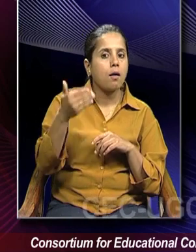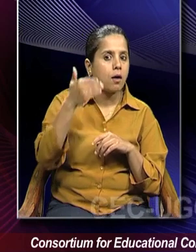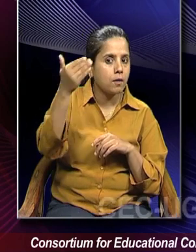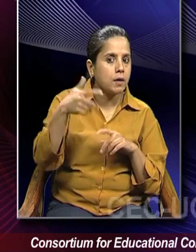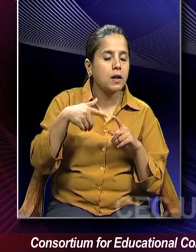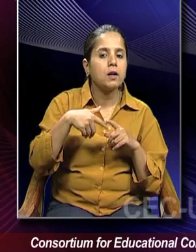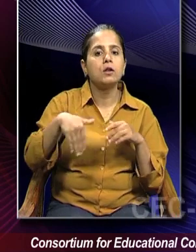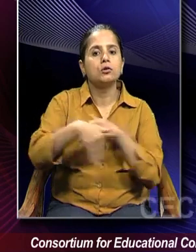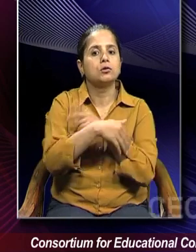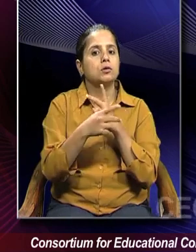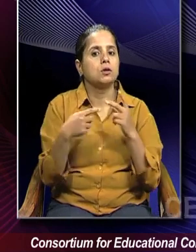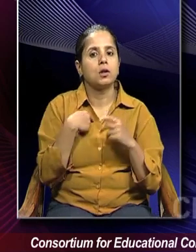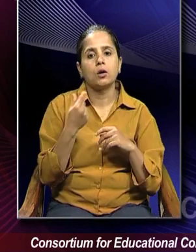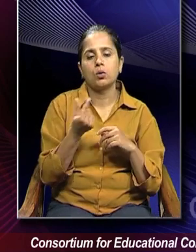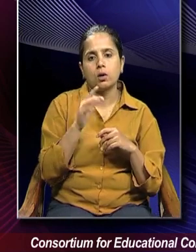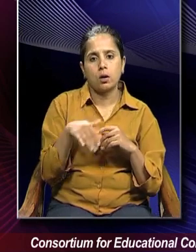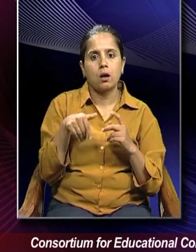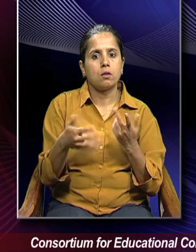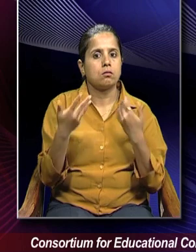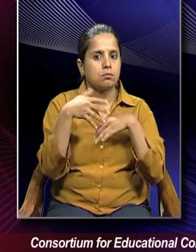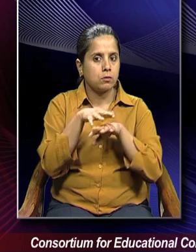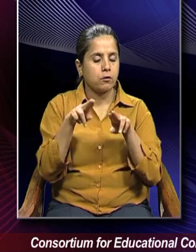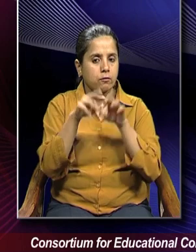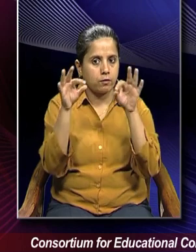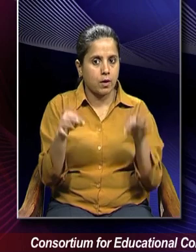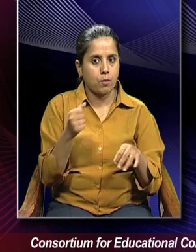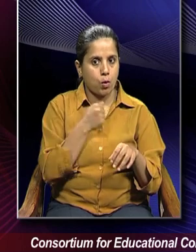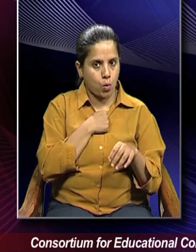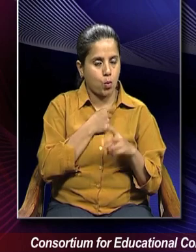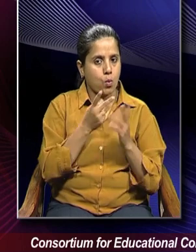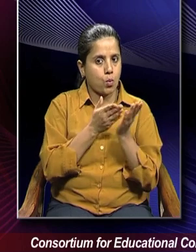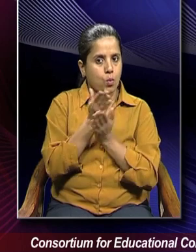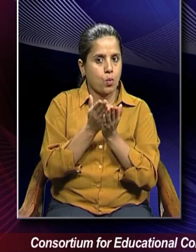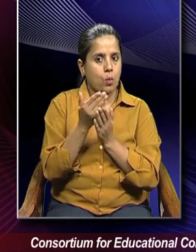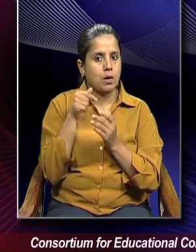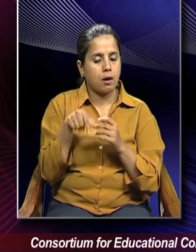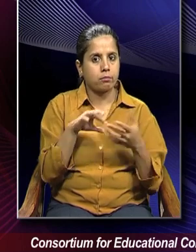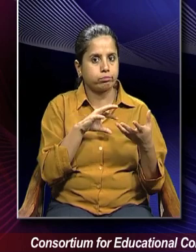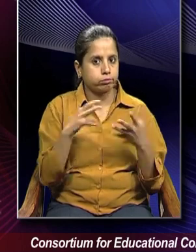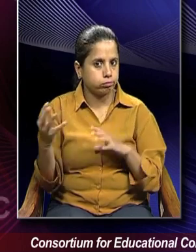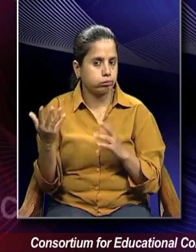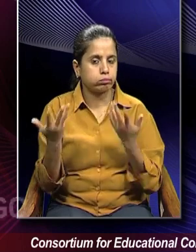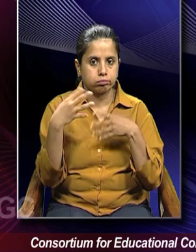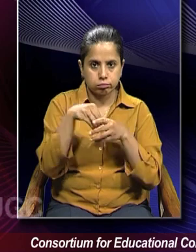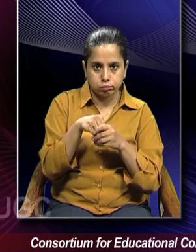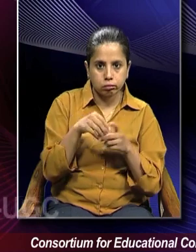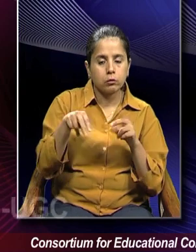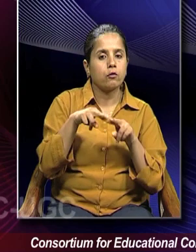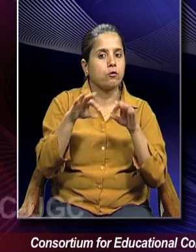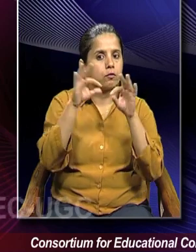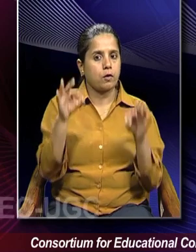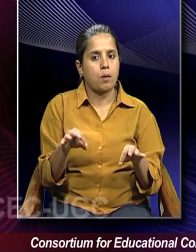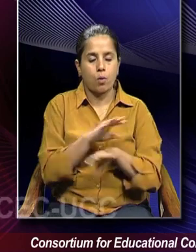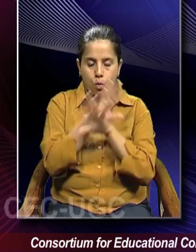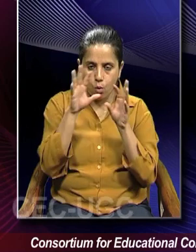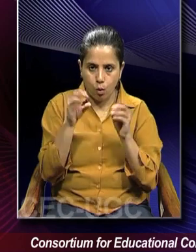we have also discussed about the integrative framework of forward engineering, the way we have to create an integrative framework of this